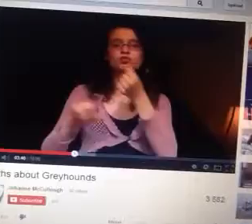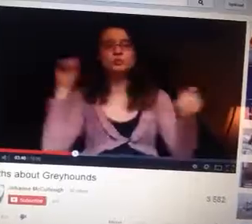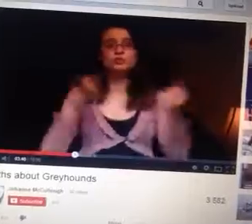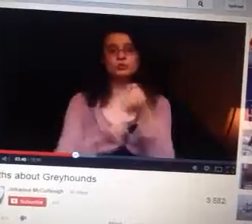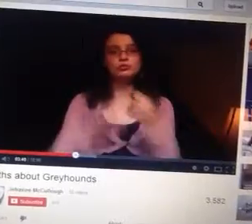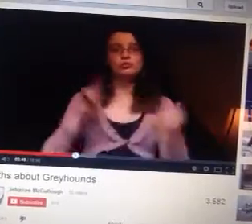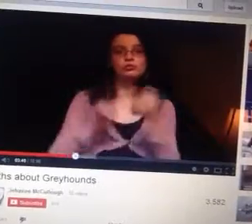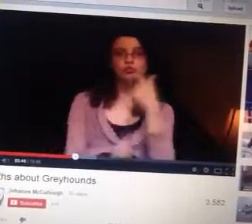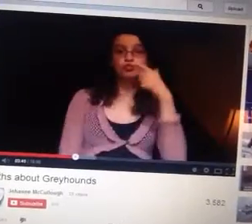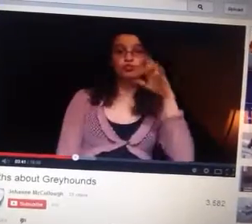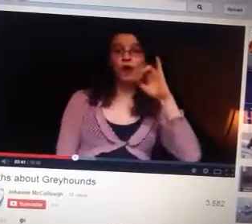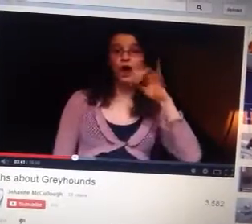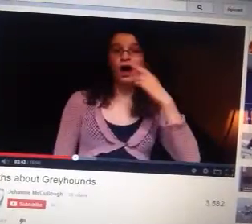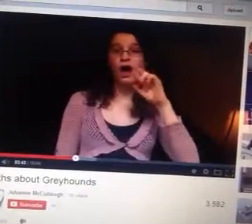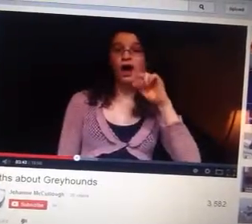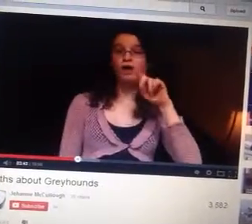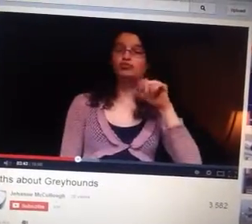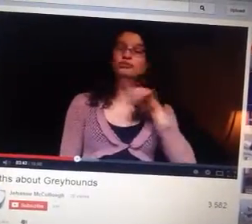Myth number 3 is that